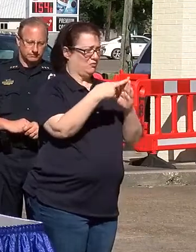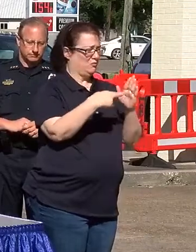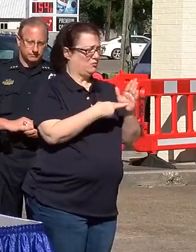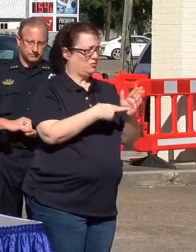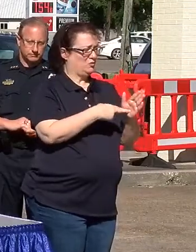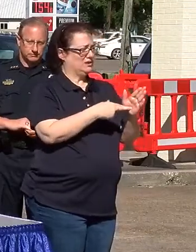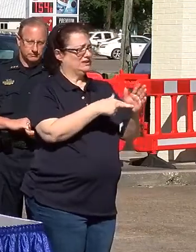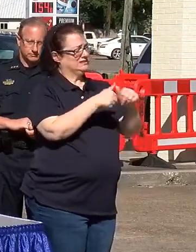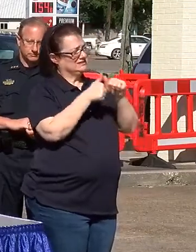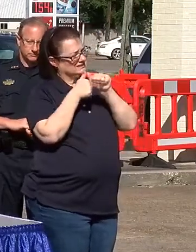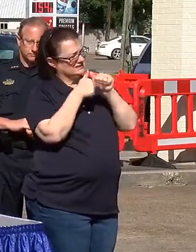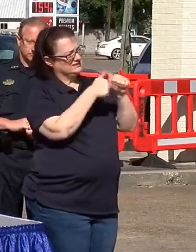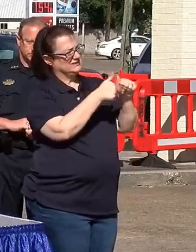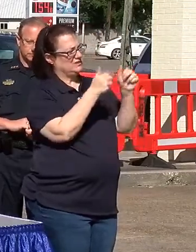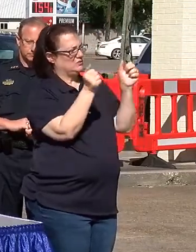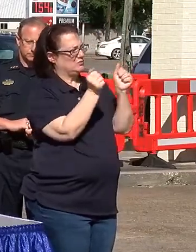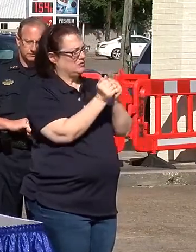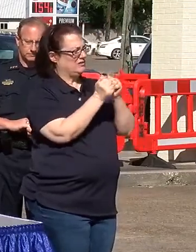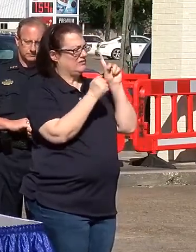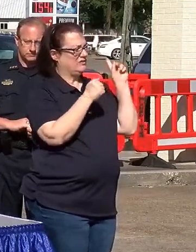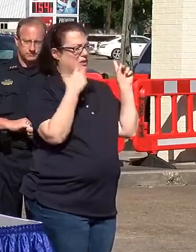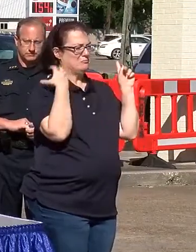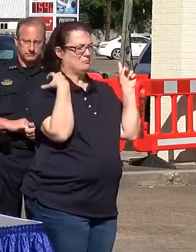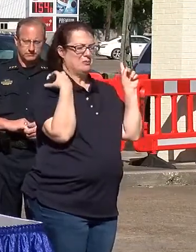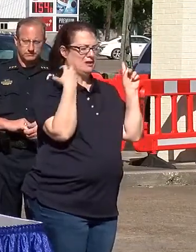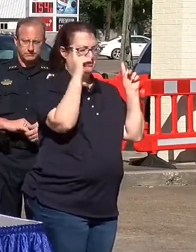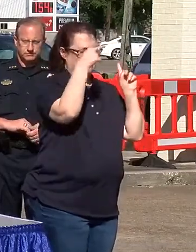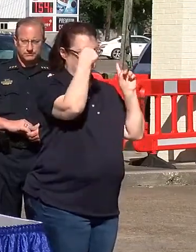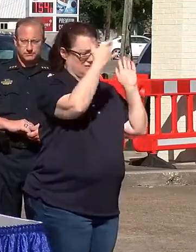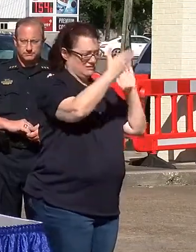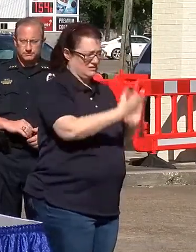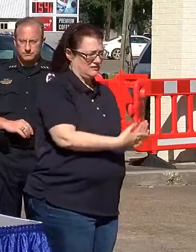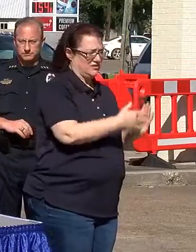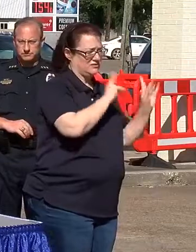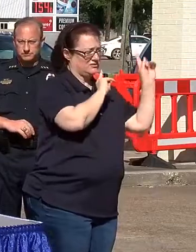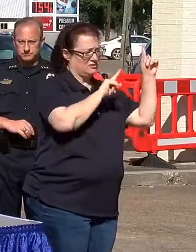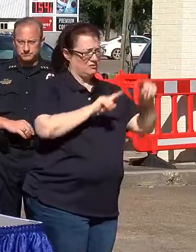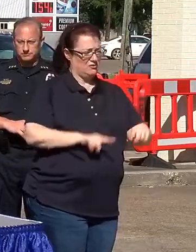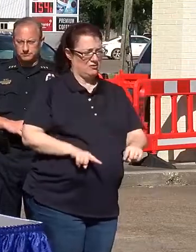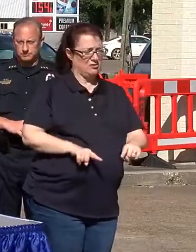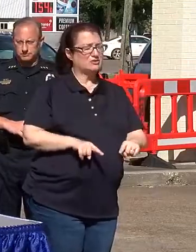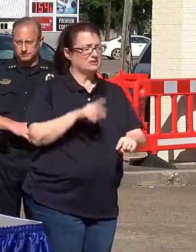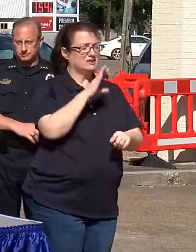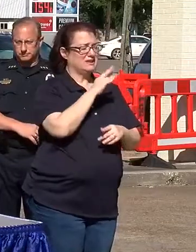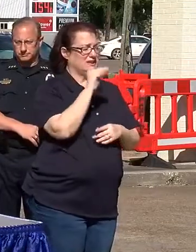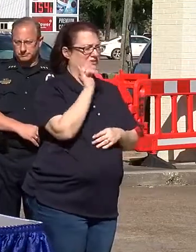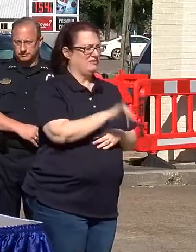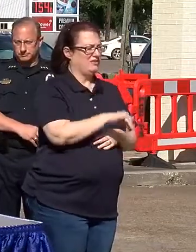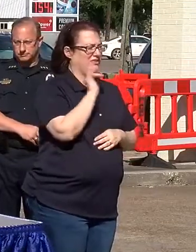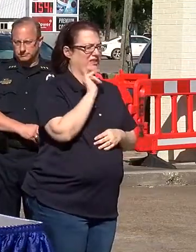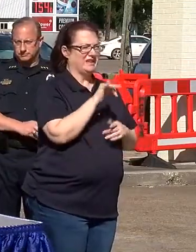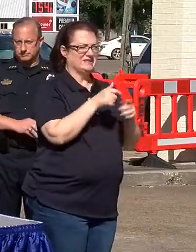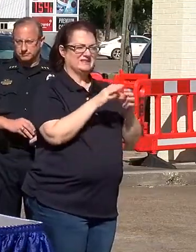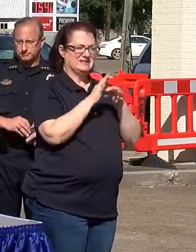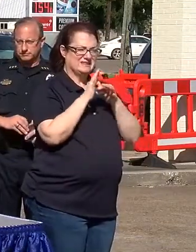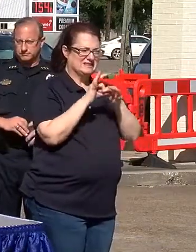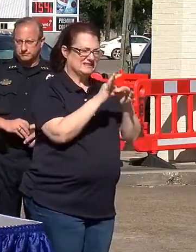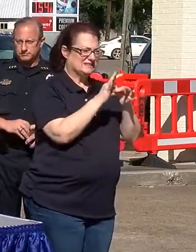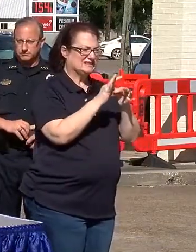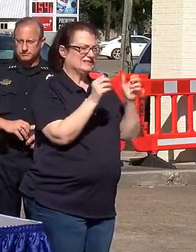governor's existing emergency orders and represent a manageable risk profile consistent with social